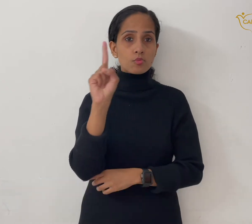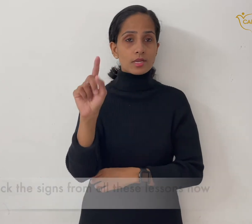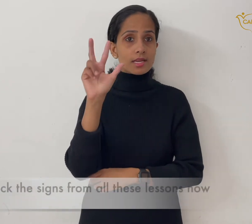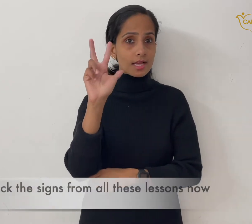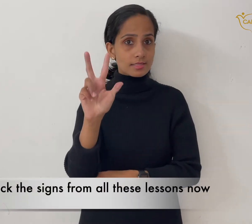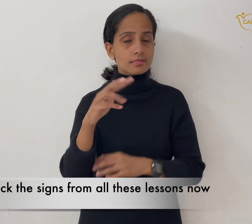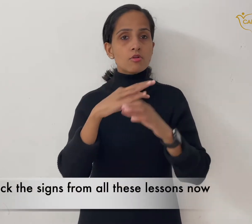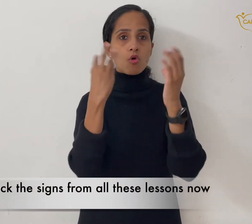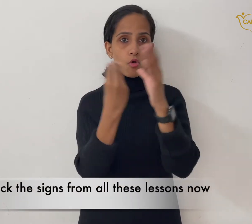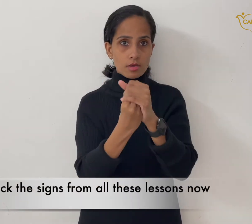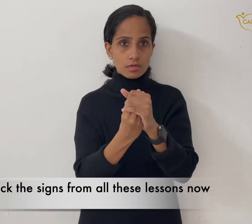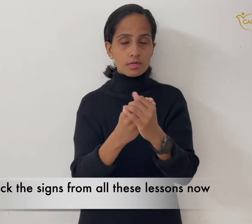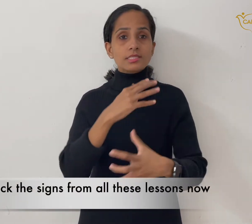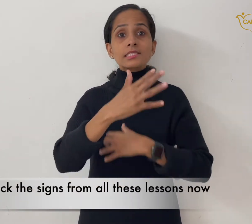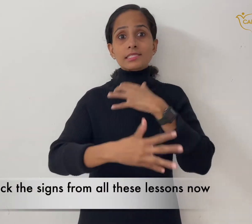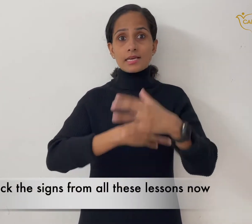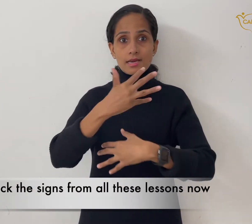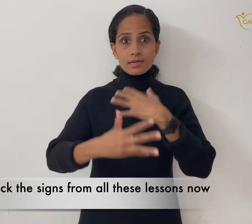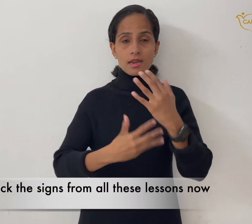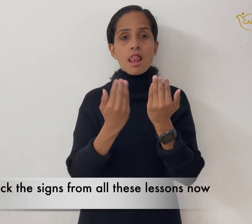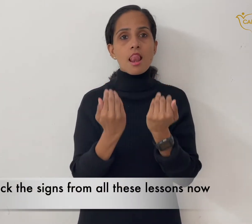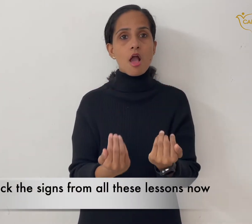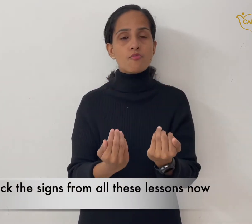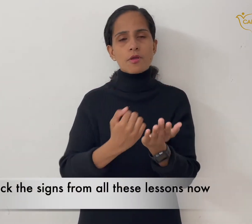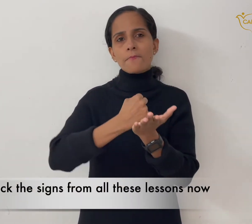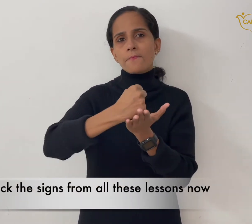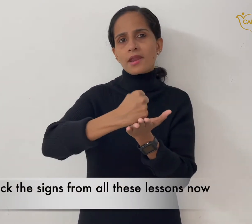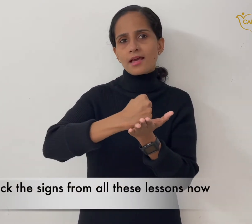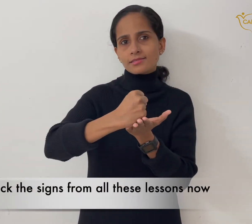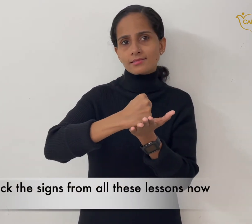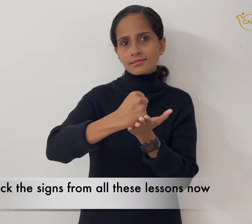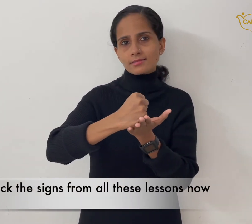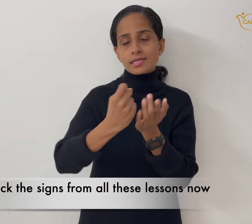Let's check the signs from all these lessons now.